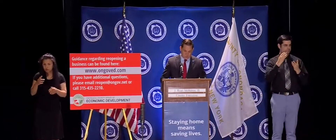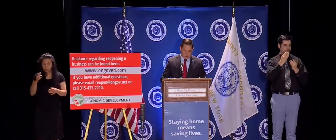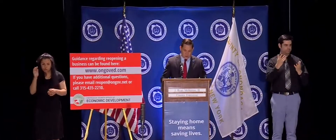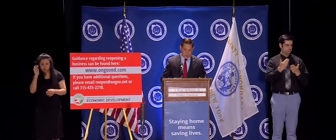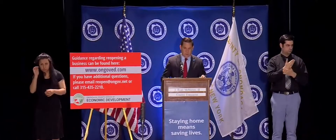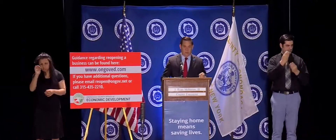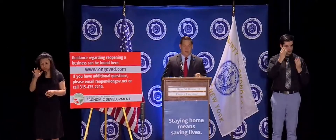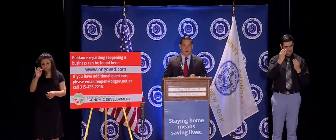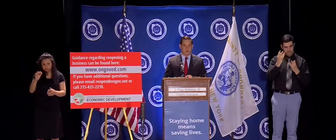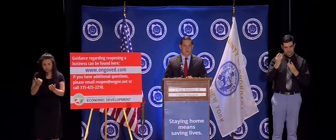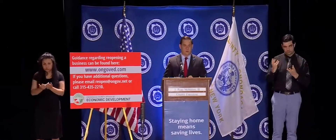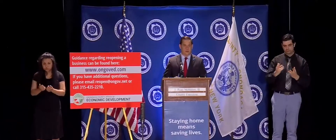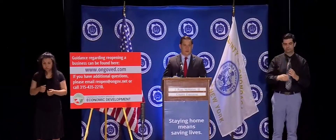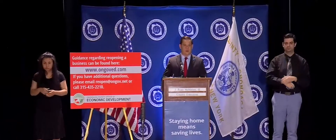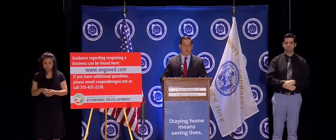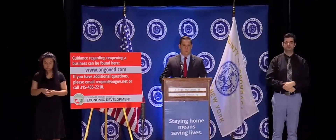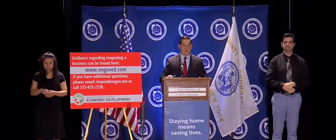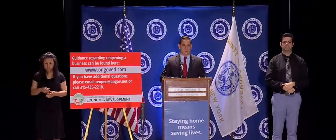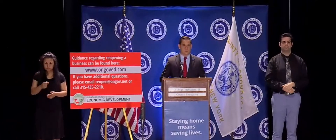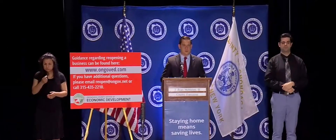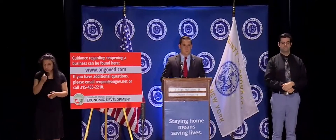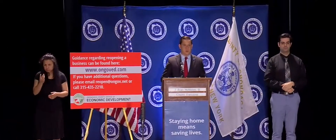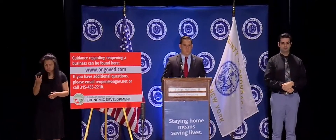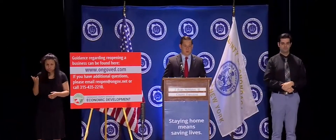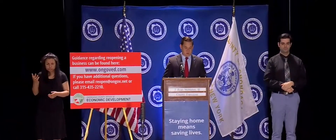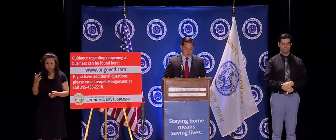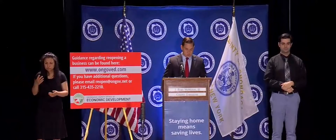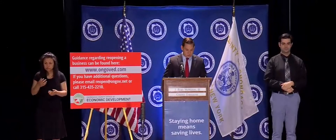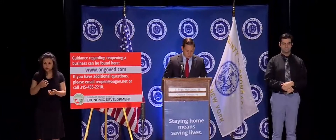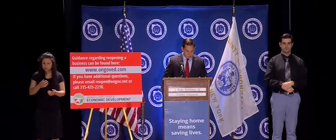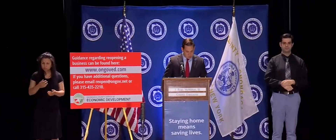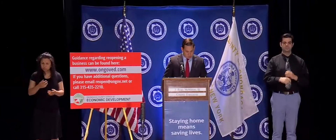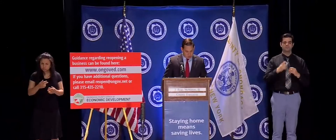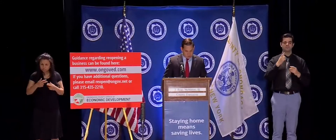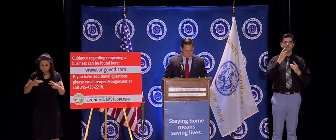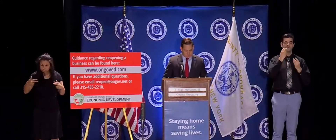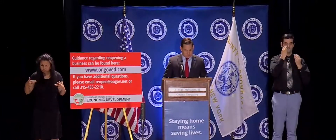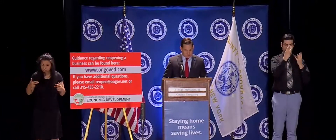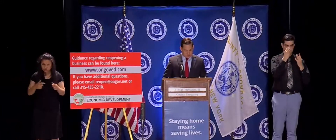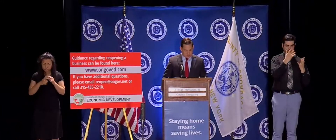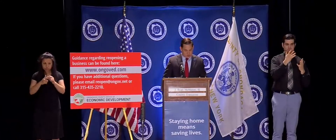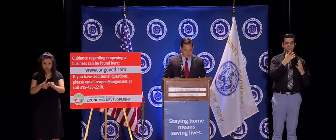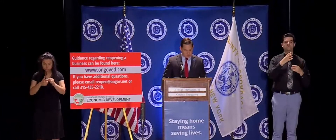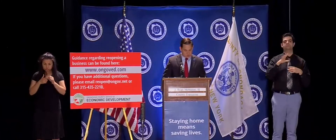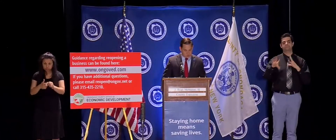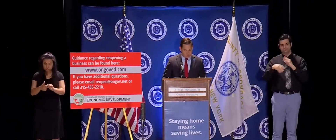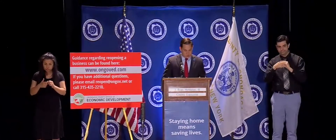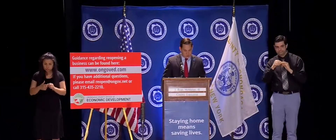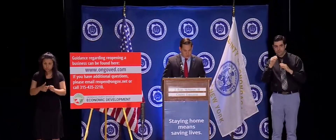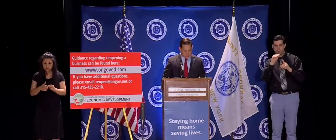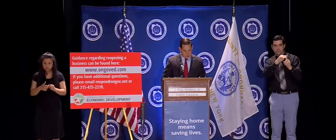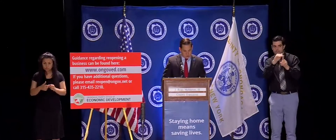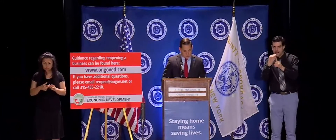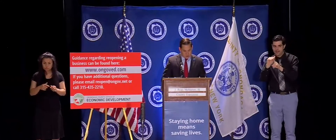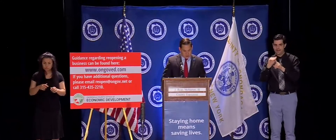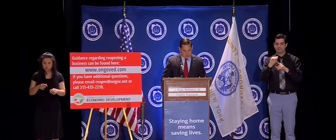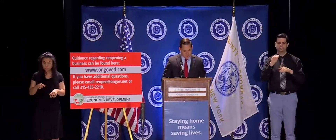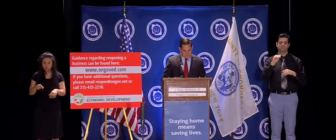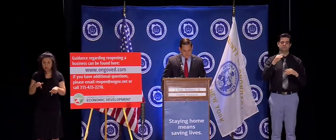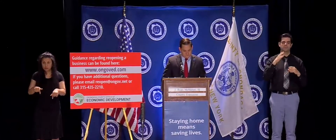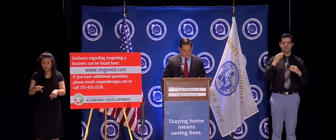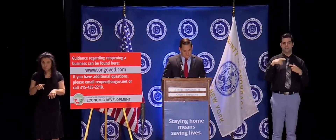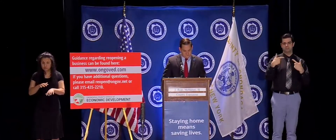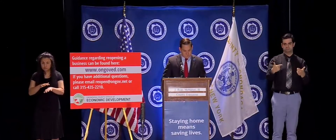over, a couple reminders on the weekend, then we'll take some questions. We have some special guests with us as well.